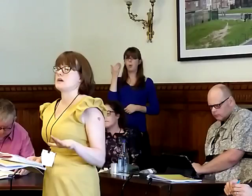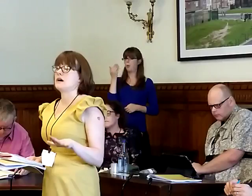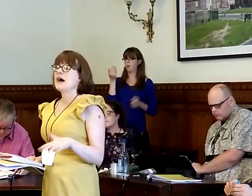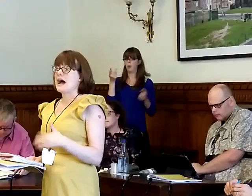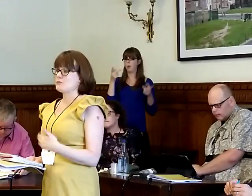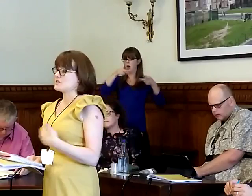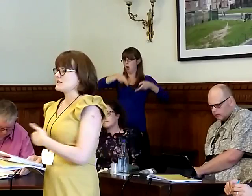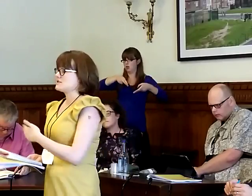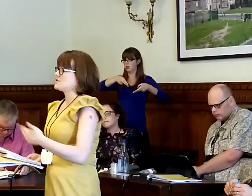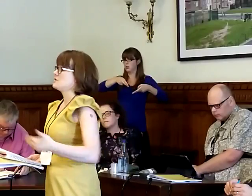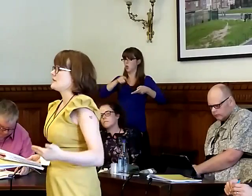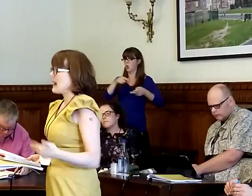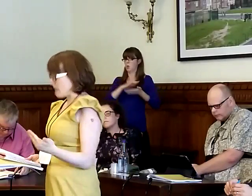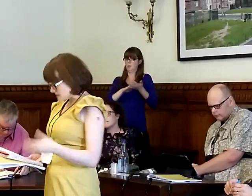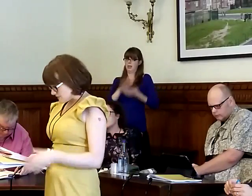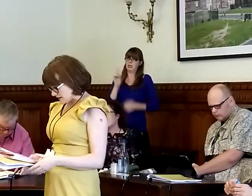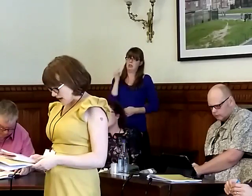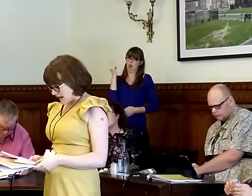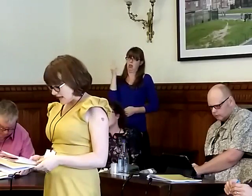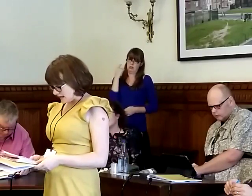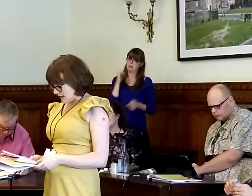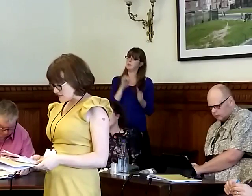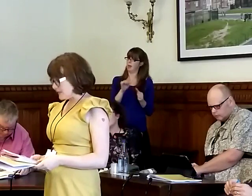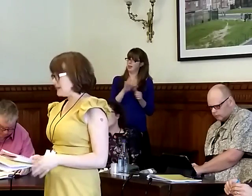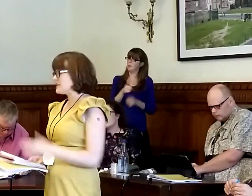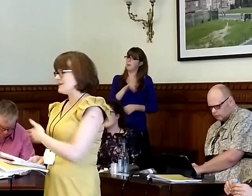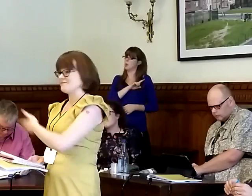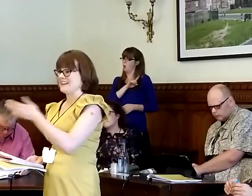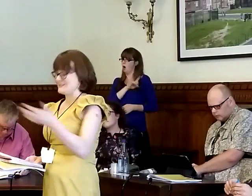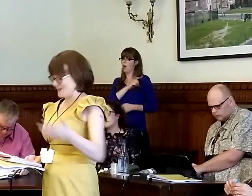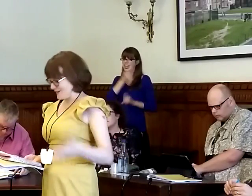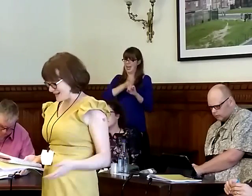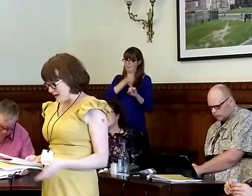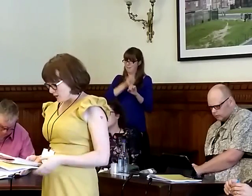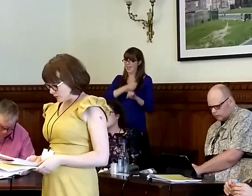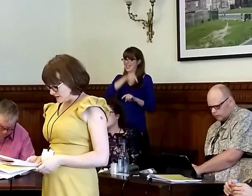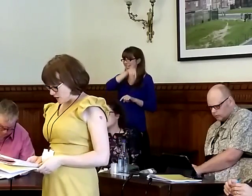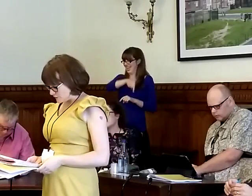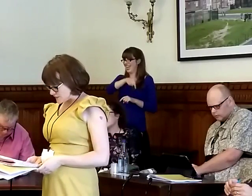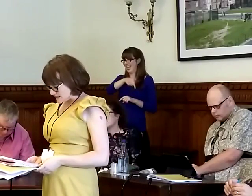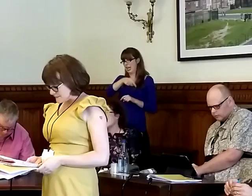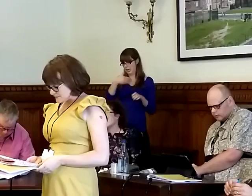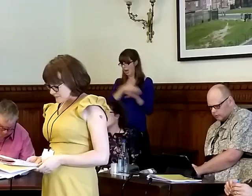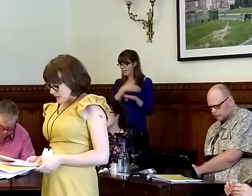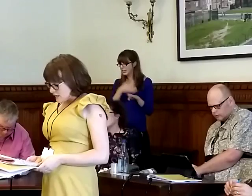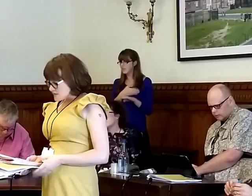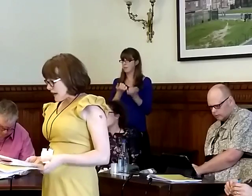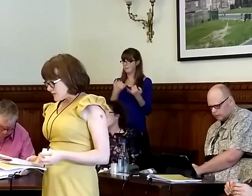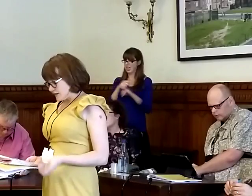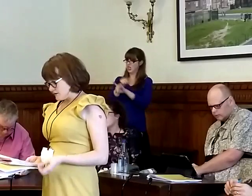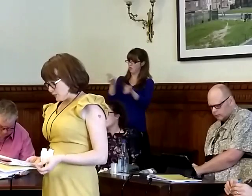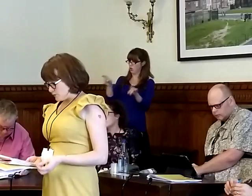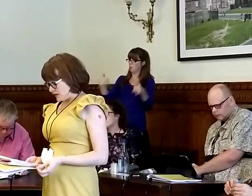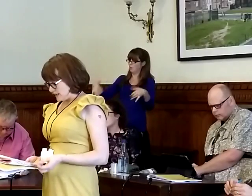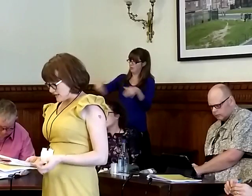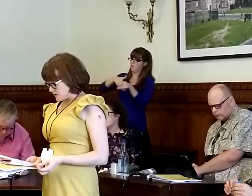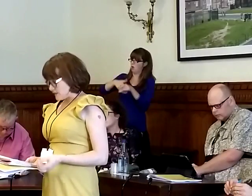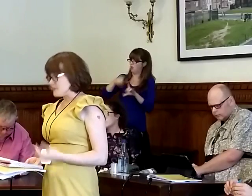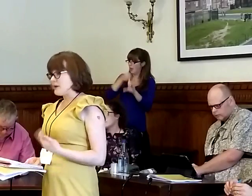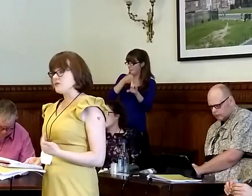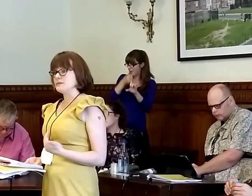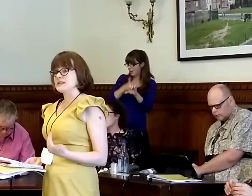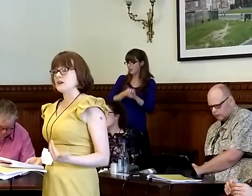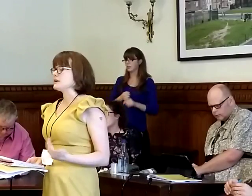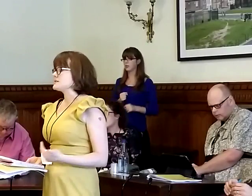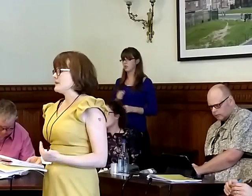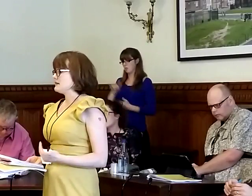And I do wonder how much that's to do with how active the campaigning has been that many of you here were involved in. The main thing the report really